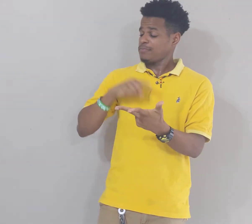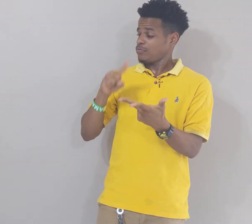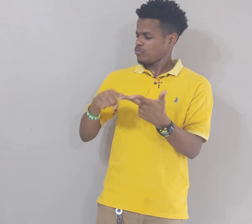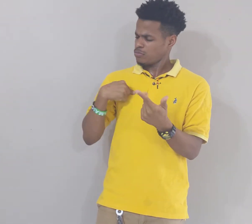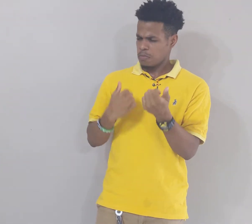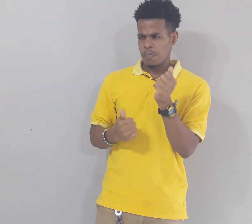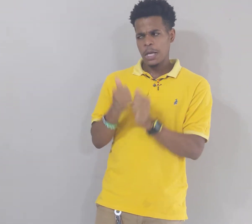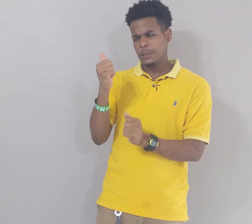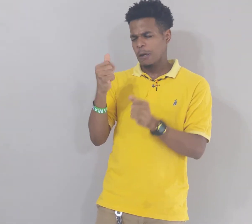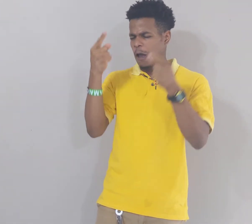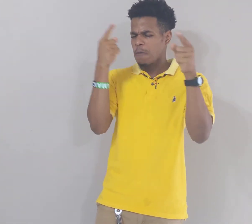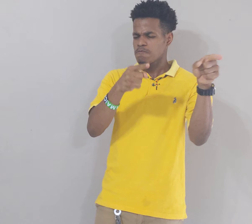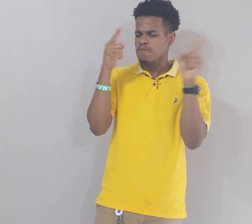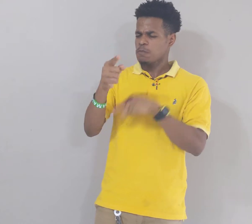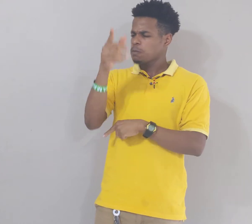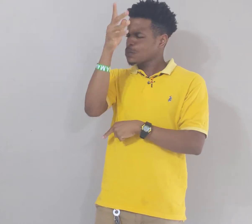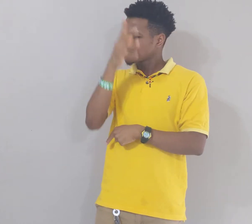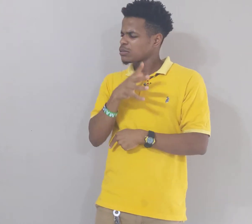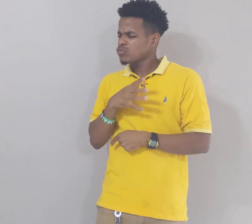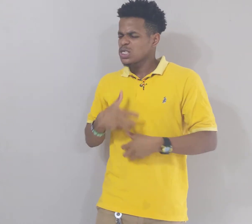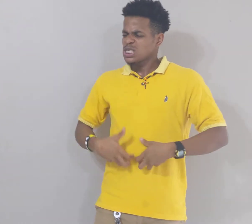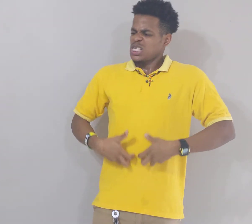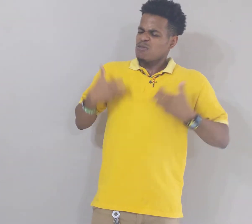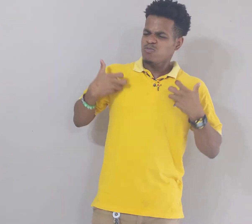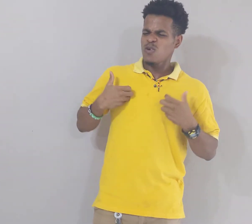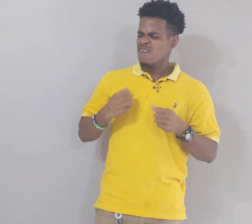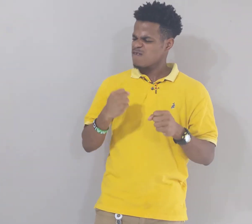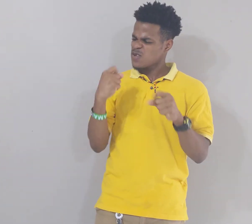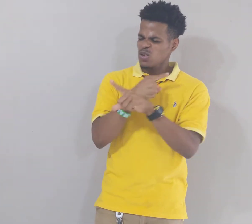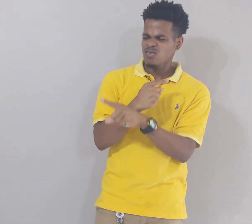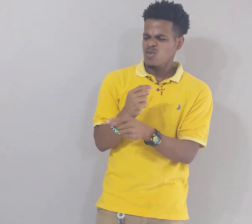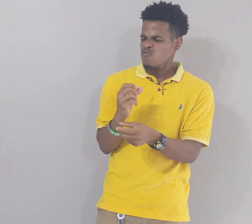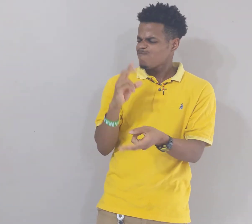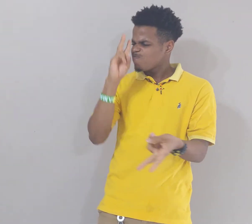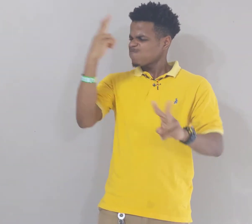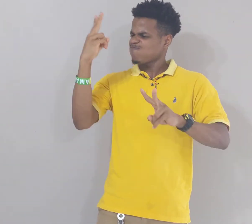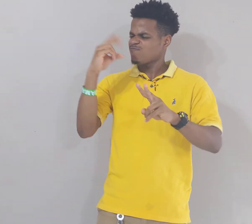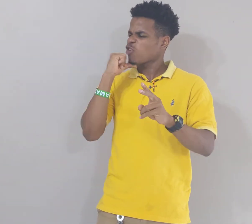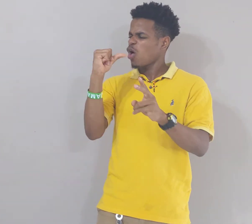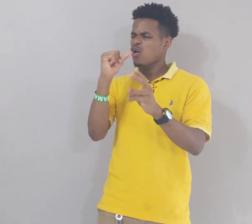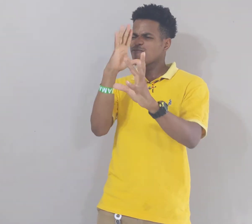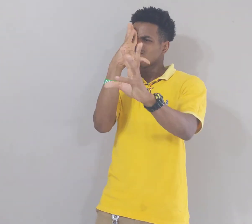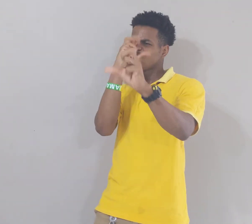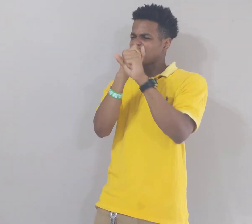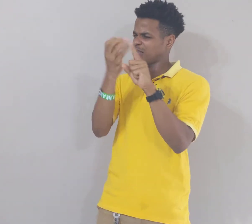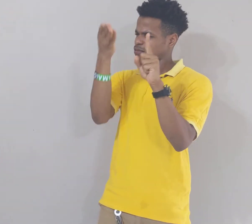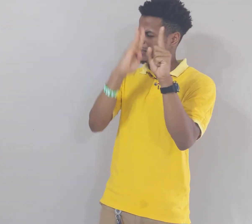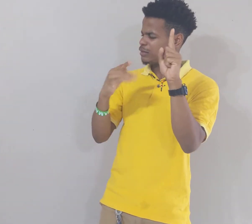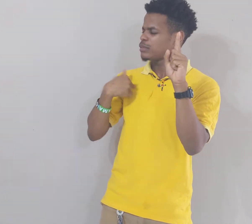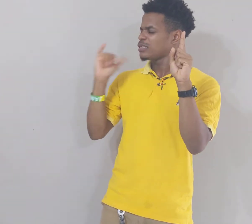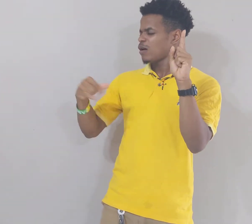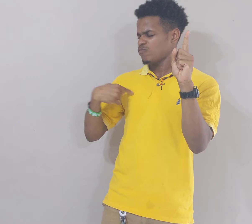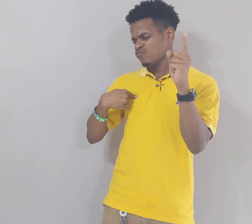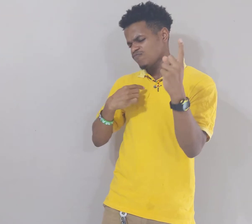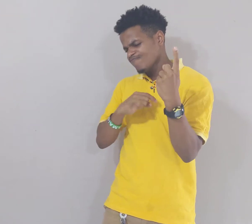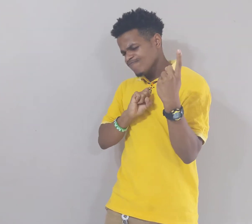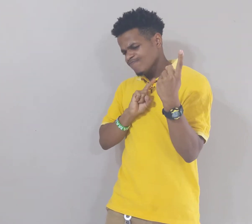no matter the age and no matter the diversity. Then also, the people that are angry and